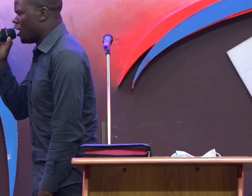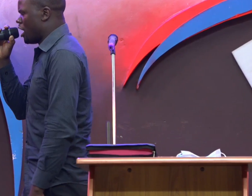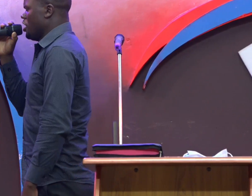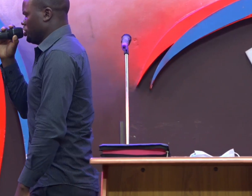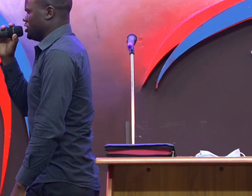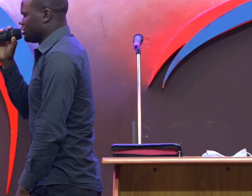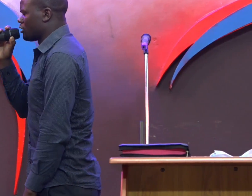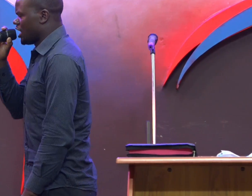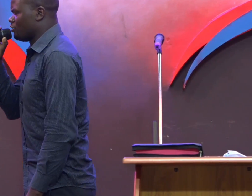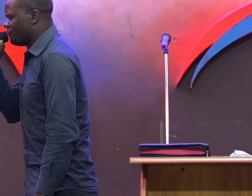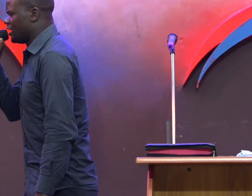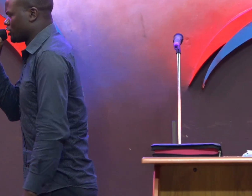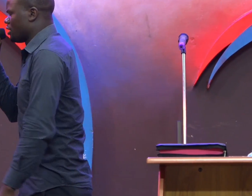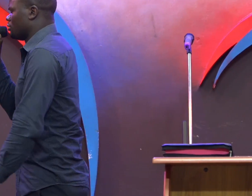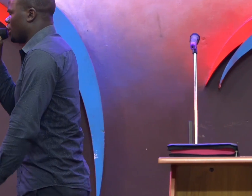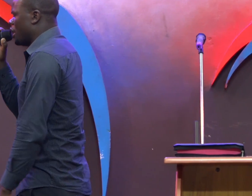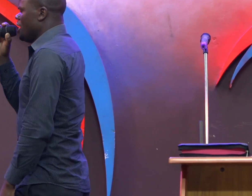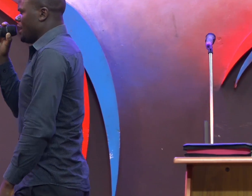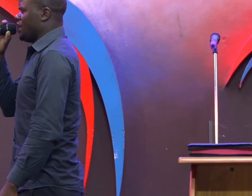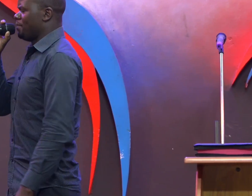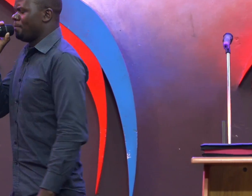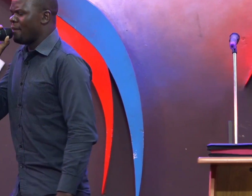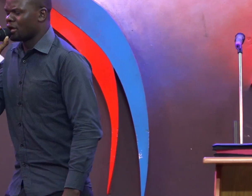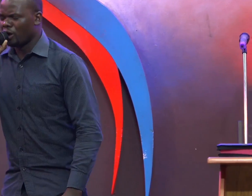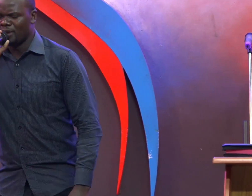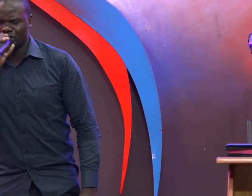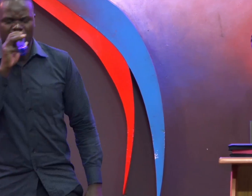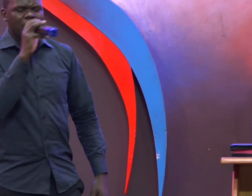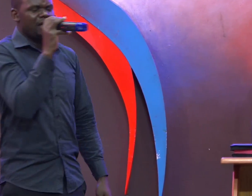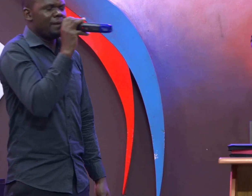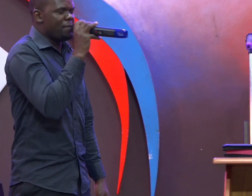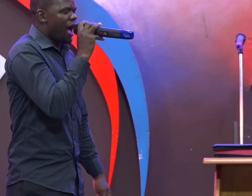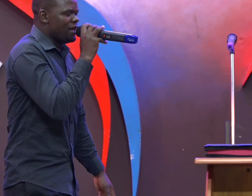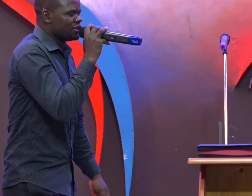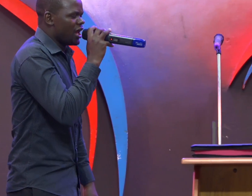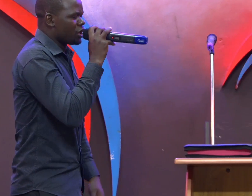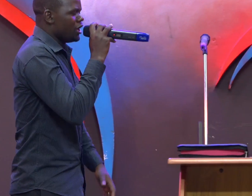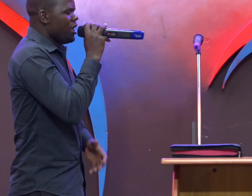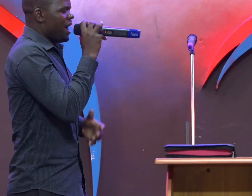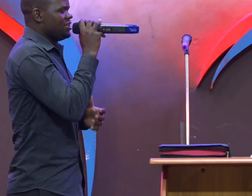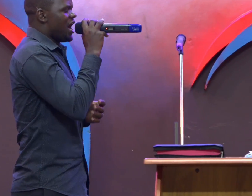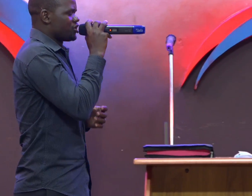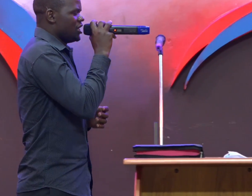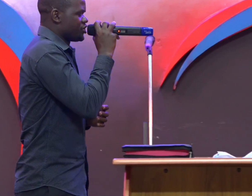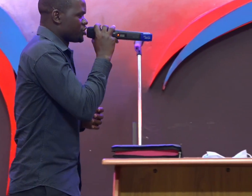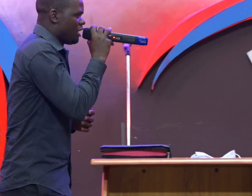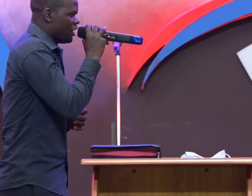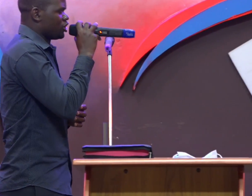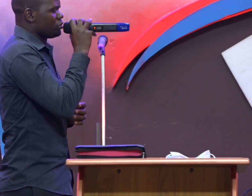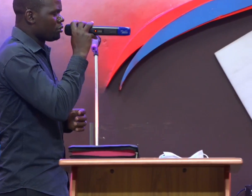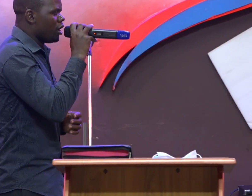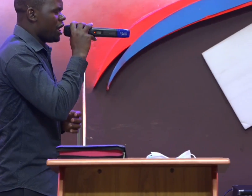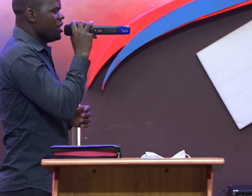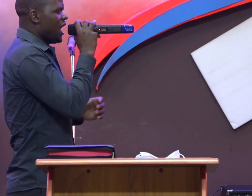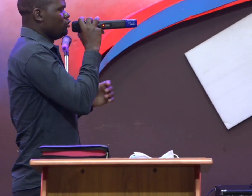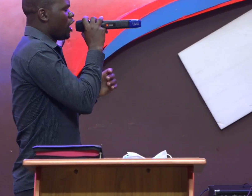King of glory. In this lockdown, heavenly King of glory, many people are being committed. Many people are being taken by the silly things, heavenly